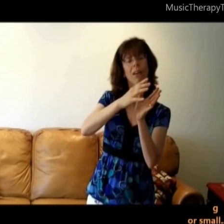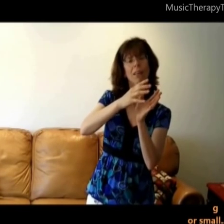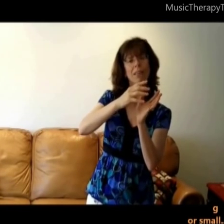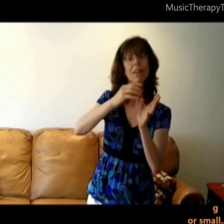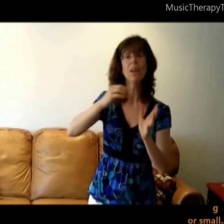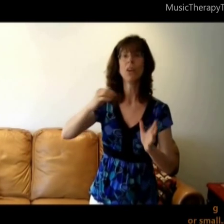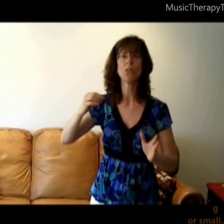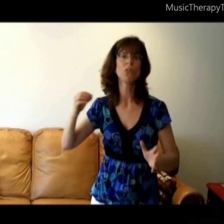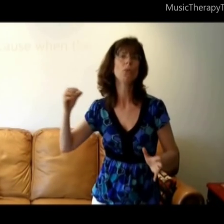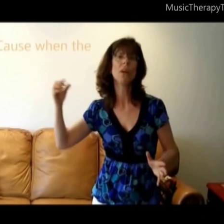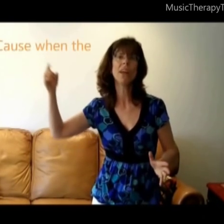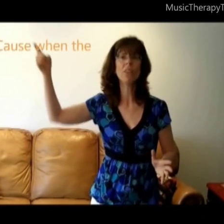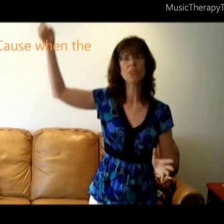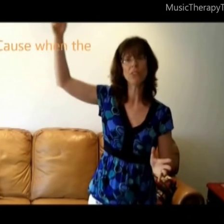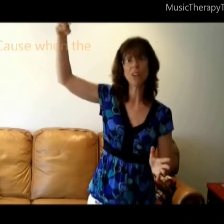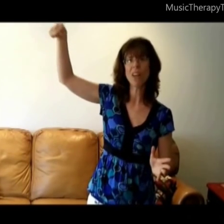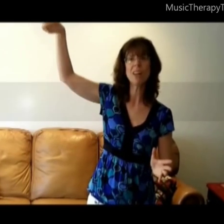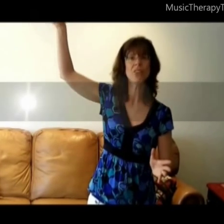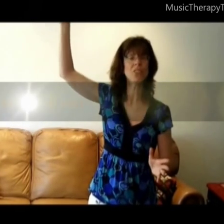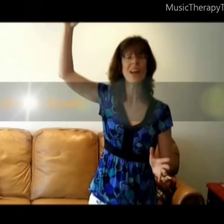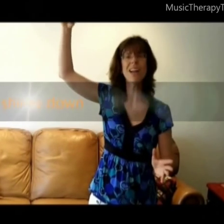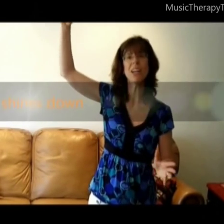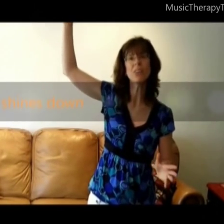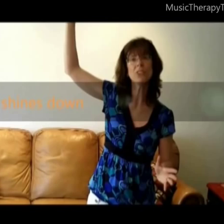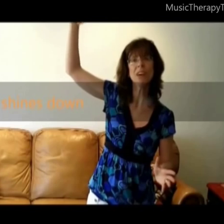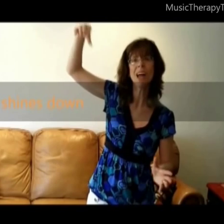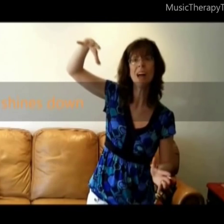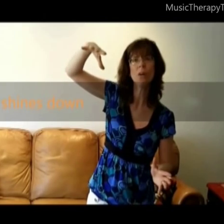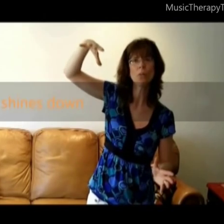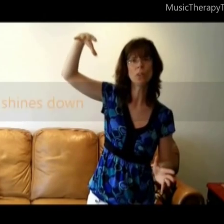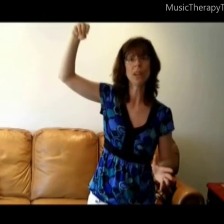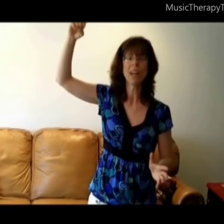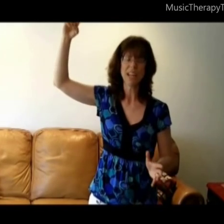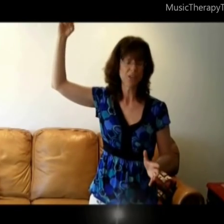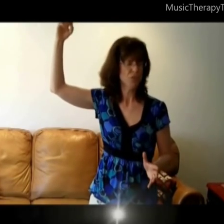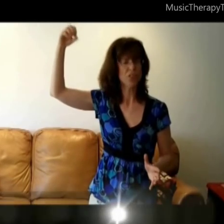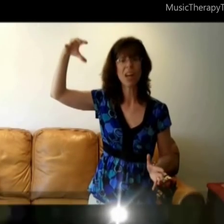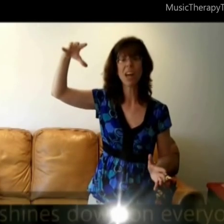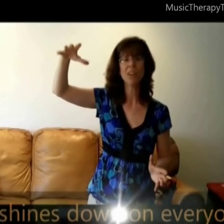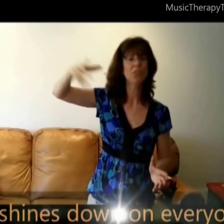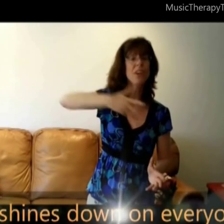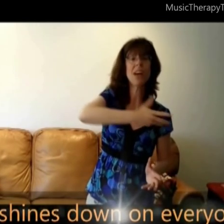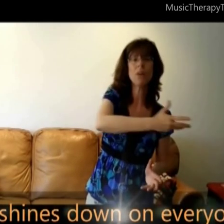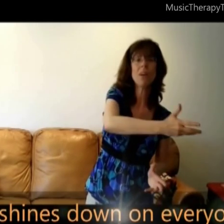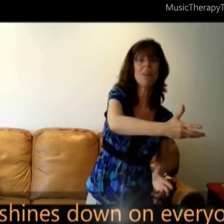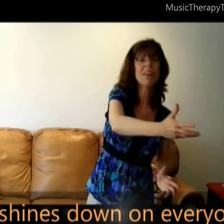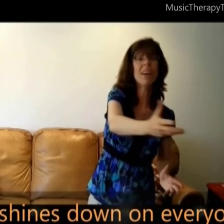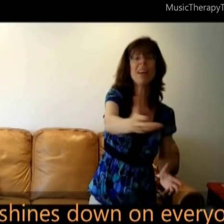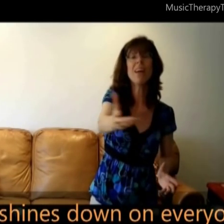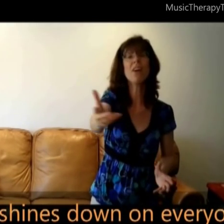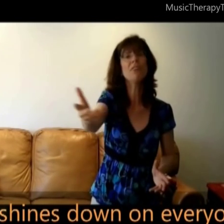small. 'Cause when the sun shines down, it shines down on